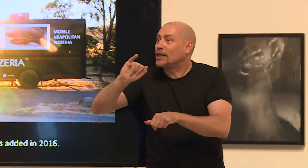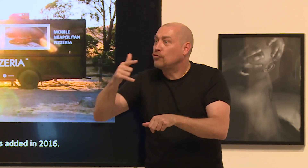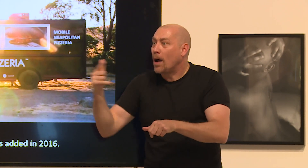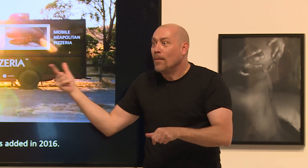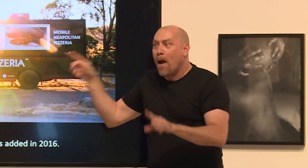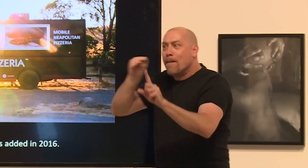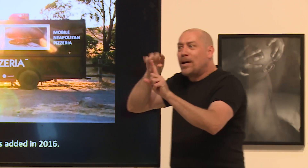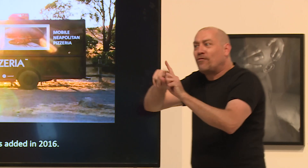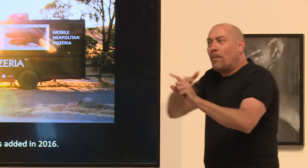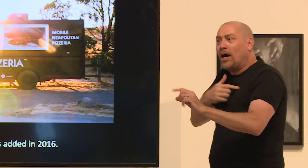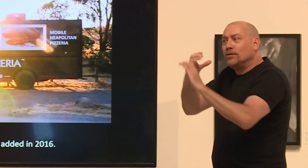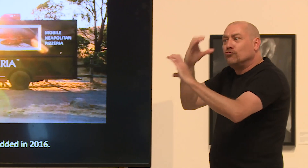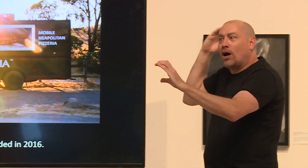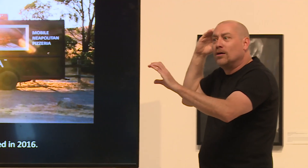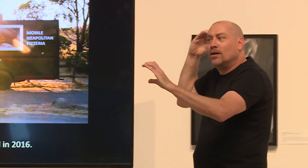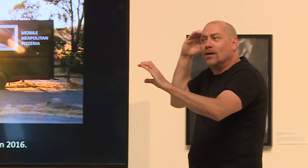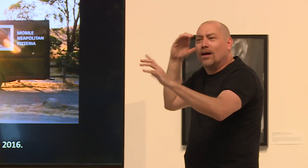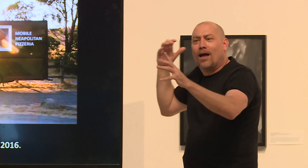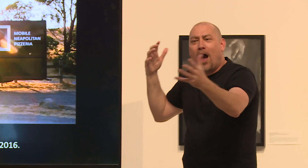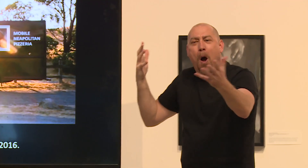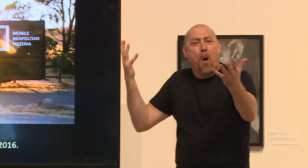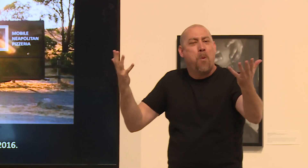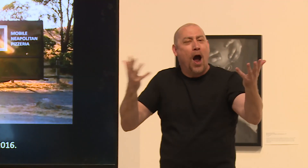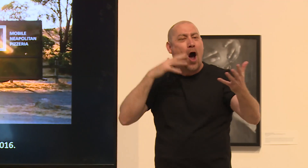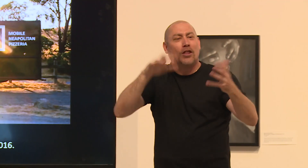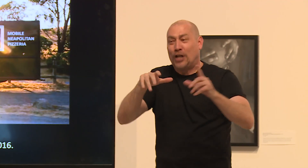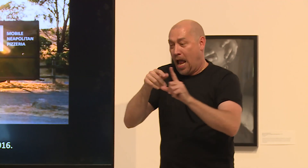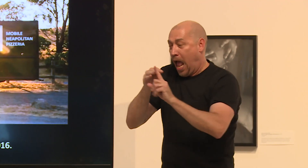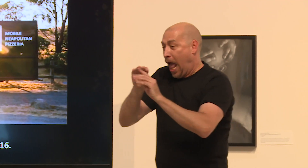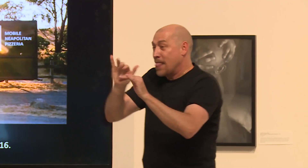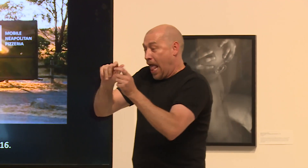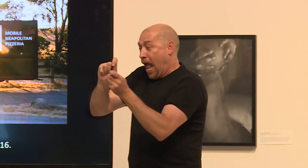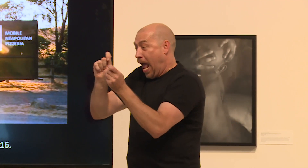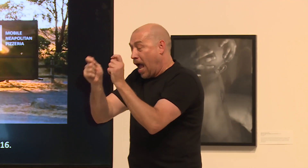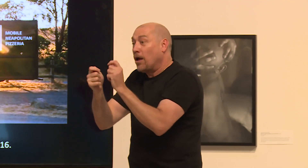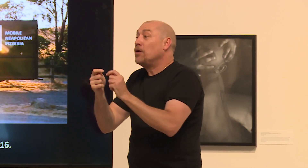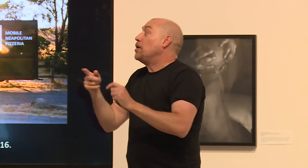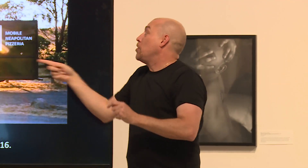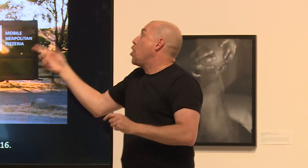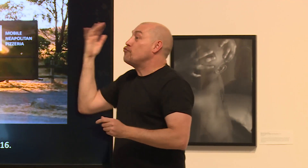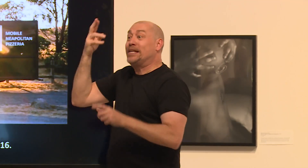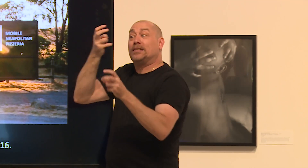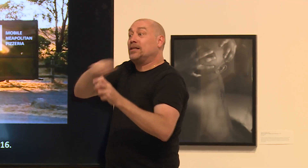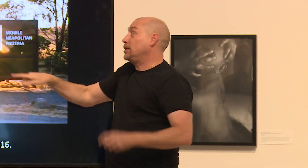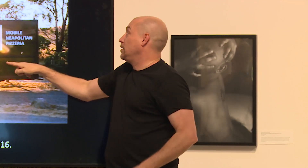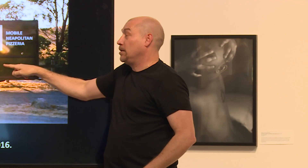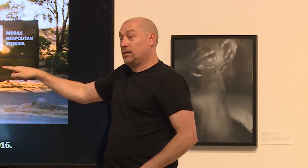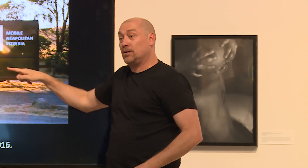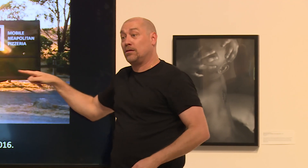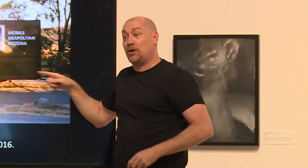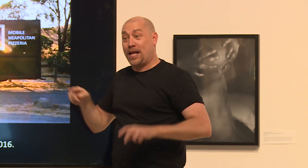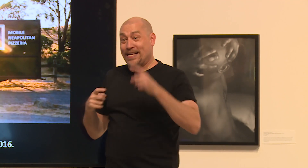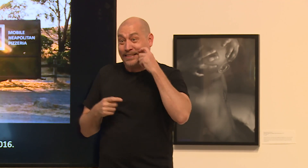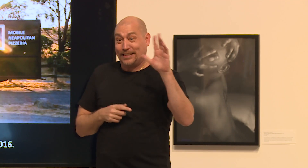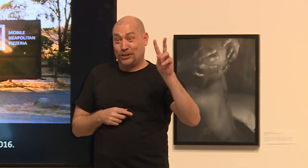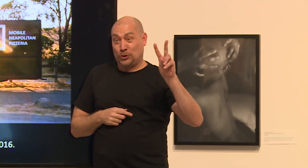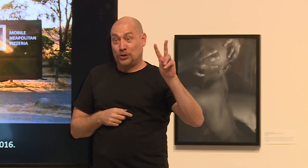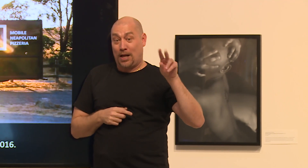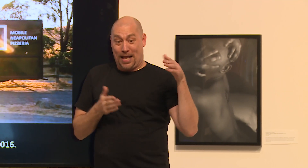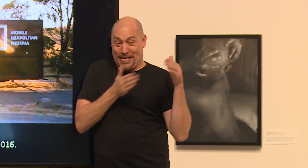and the tag, and people are taking photos of the license plate as we're driving. And we're thinking, what? Why are you doing this? And then we realized that it was the